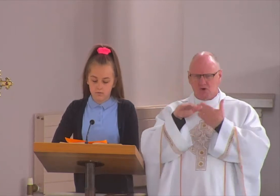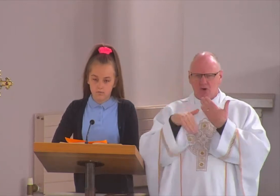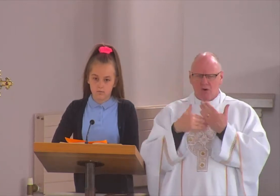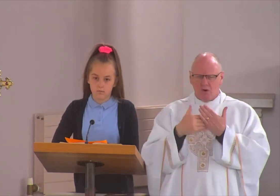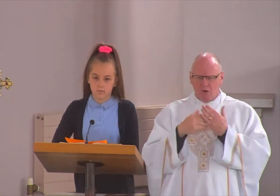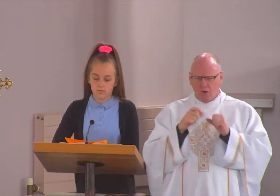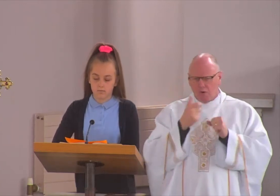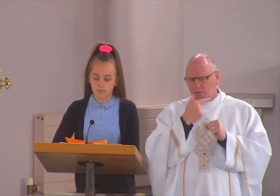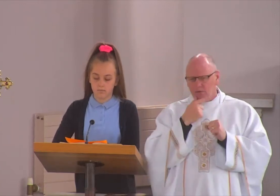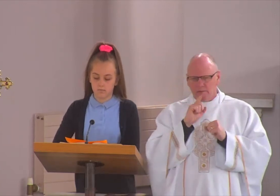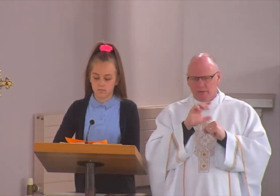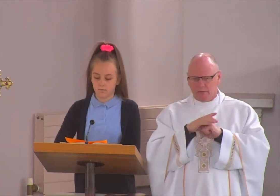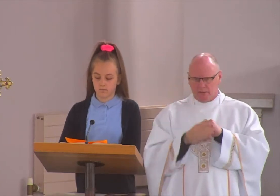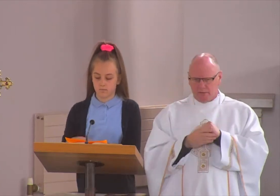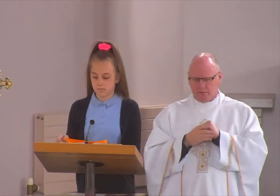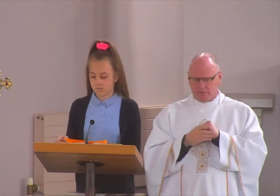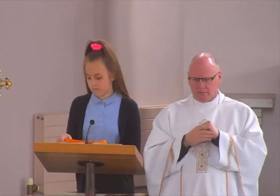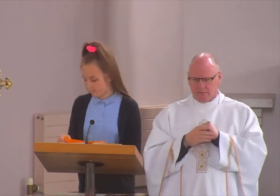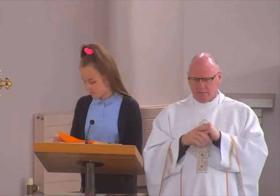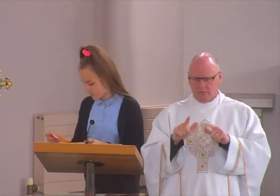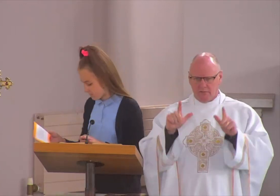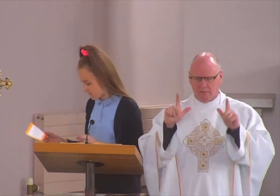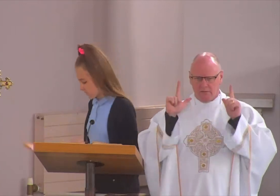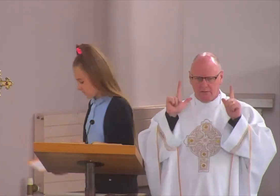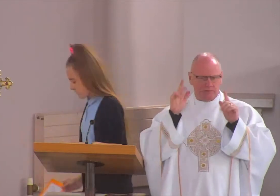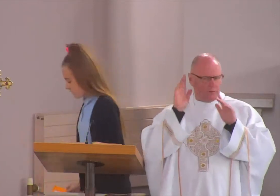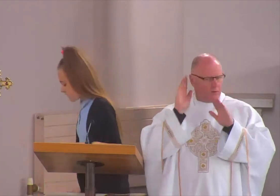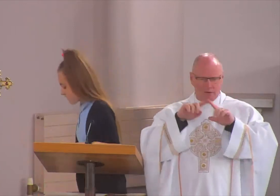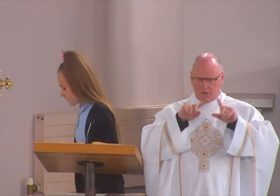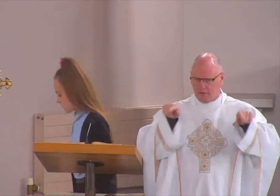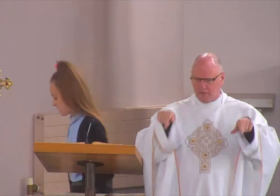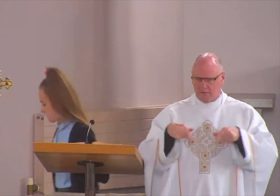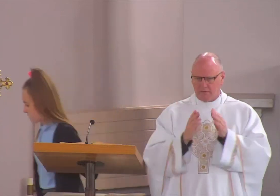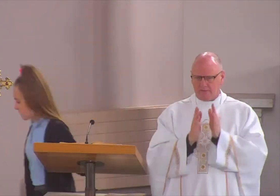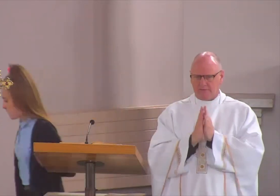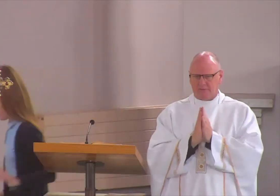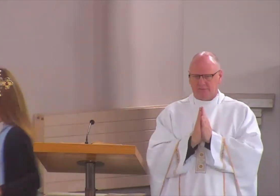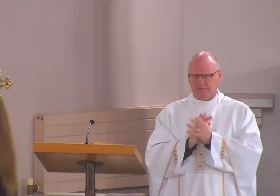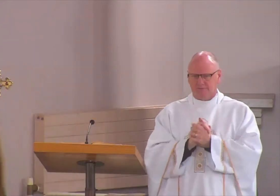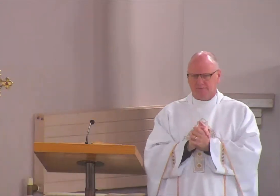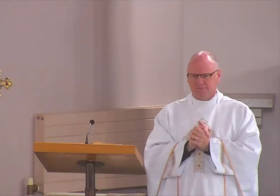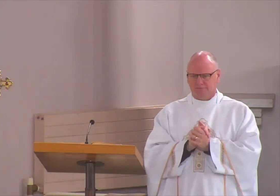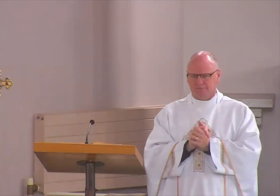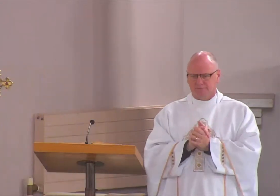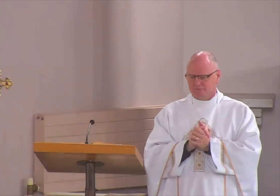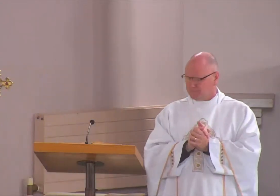Lord,